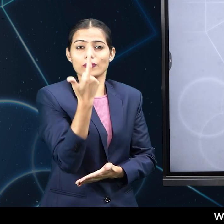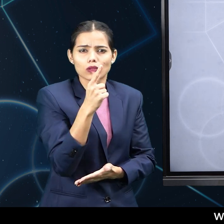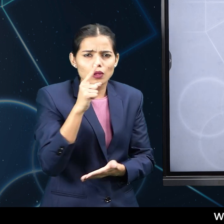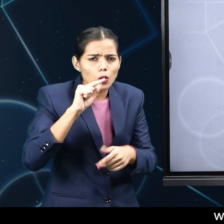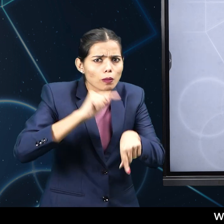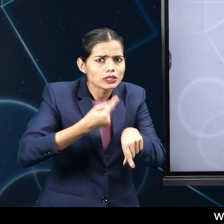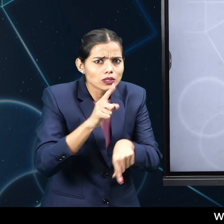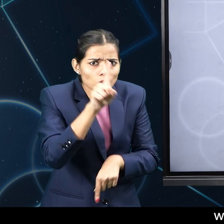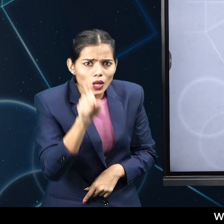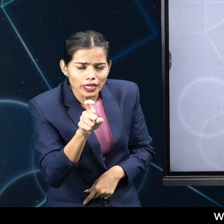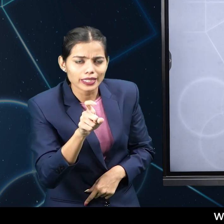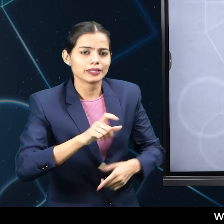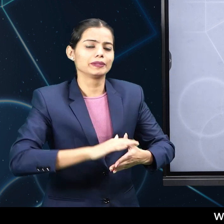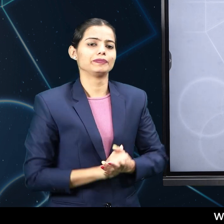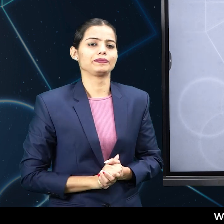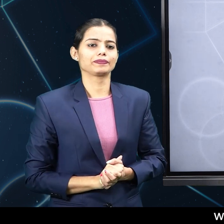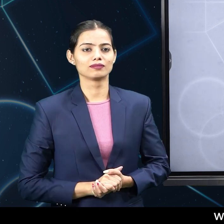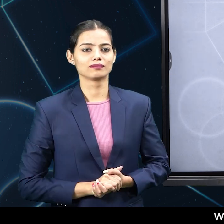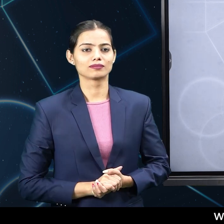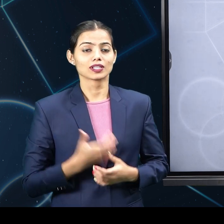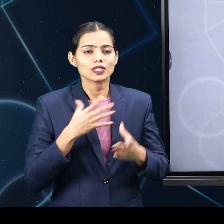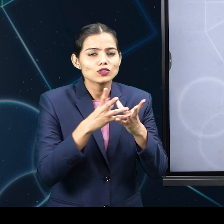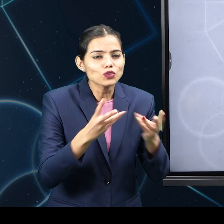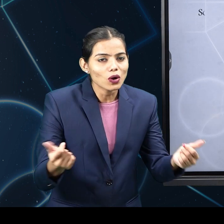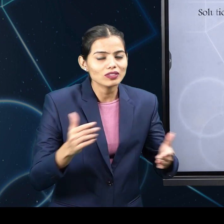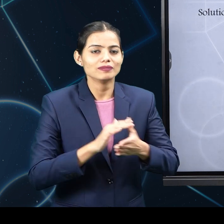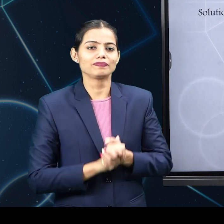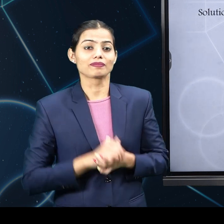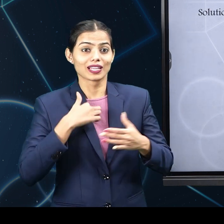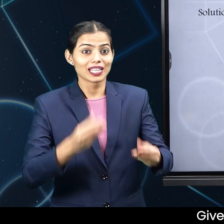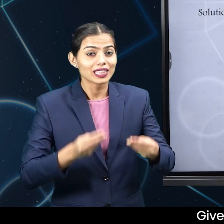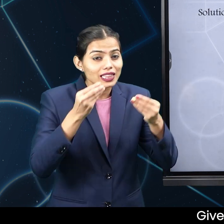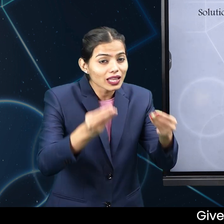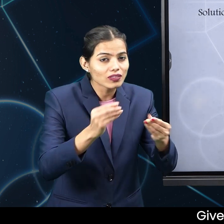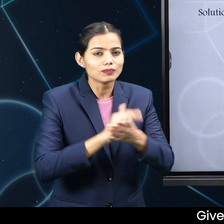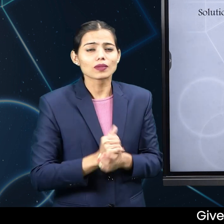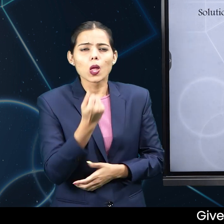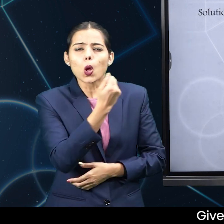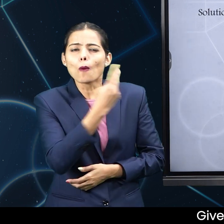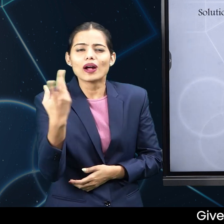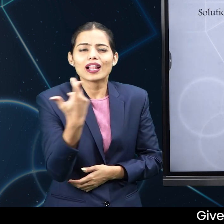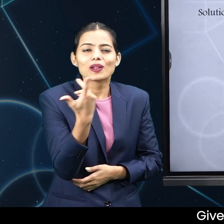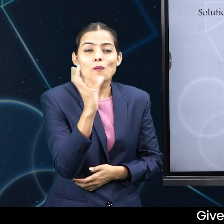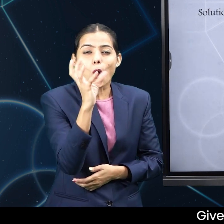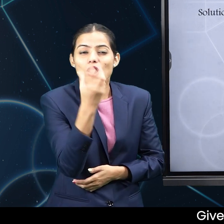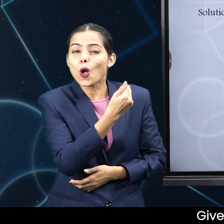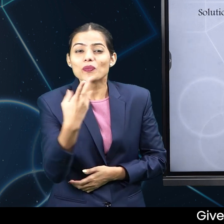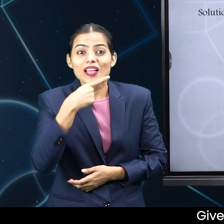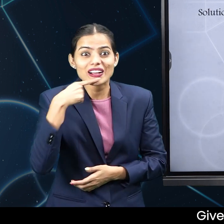when picked at random? Solution. Given Number of red balls is equal